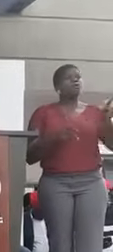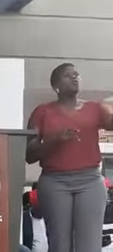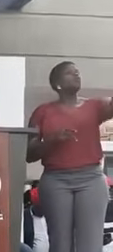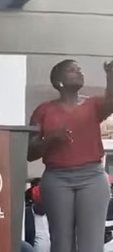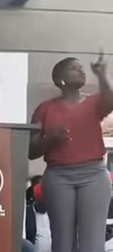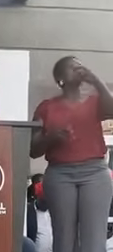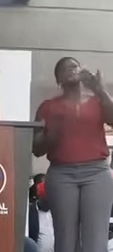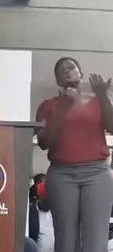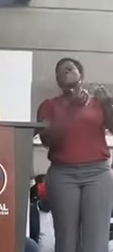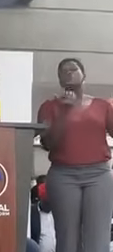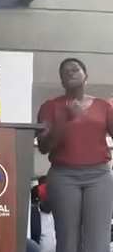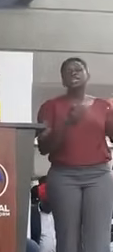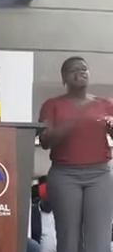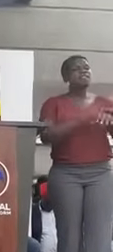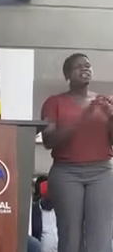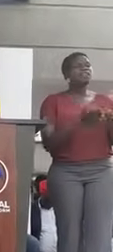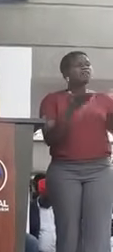We are